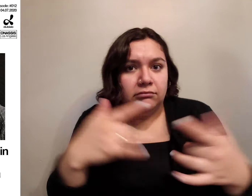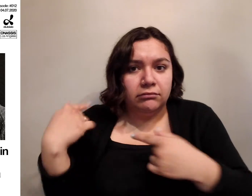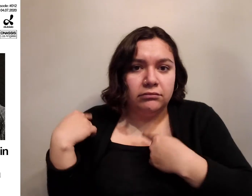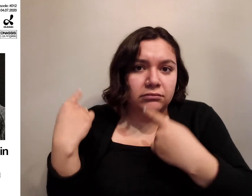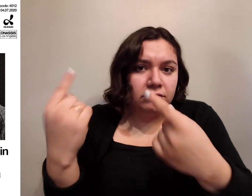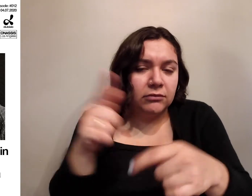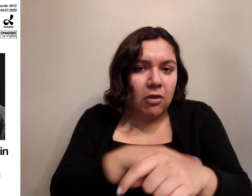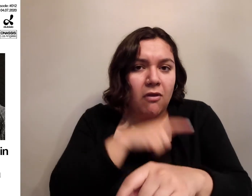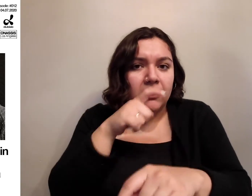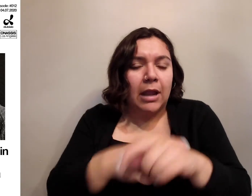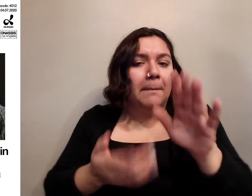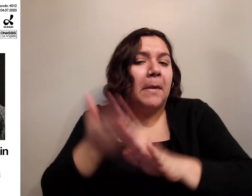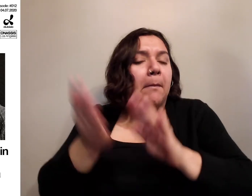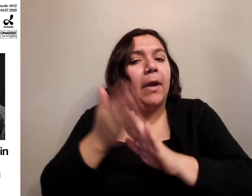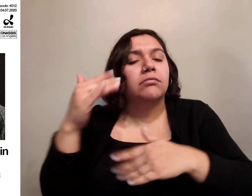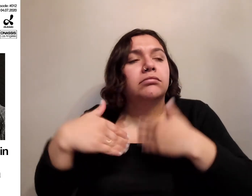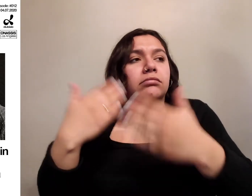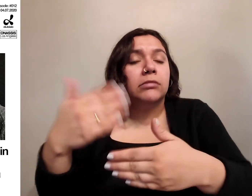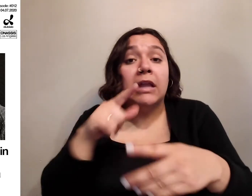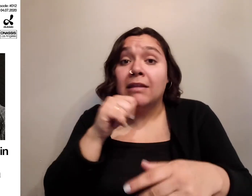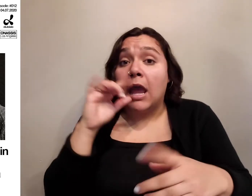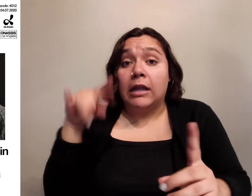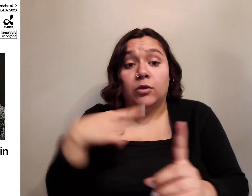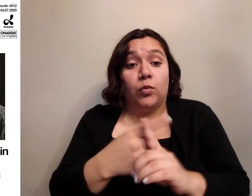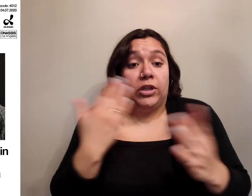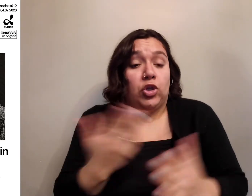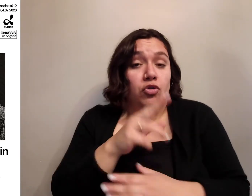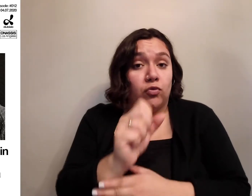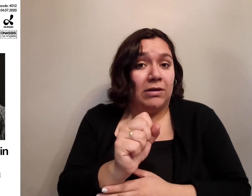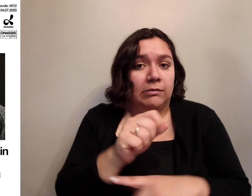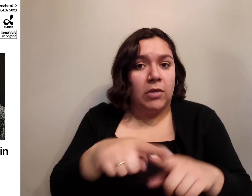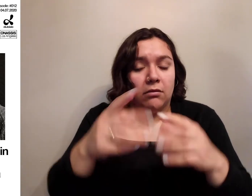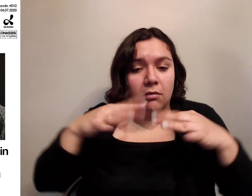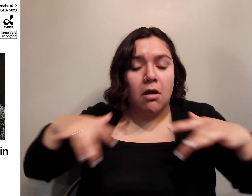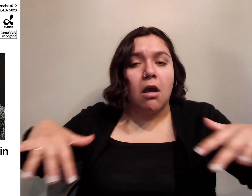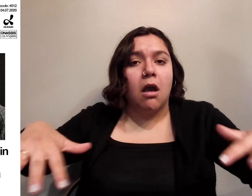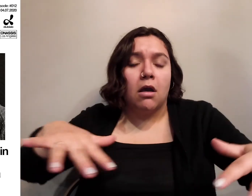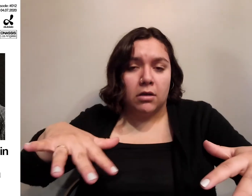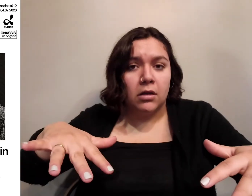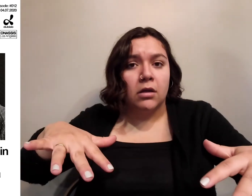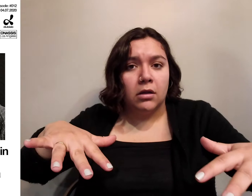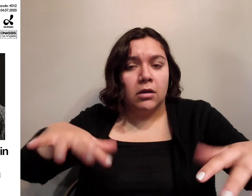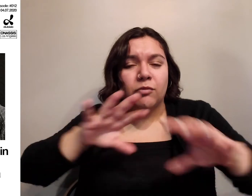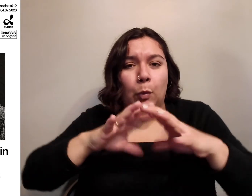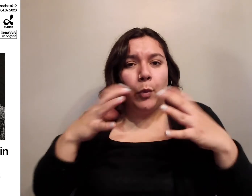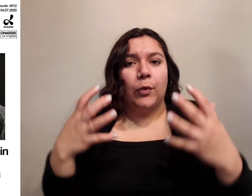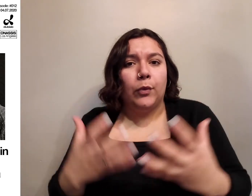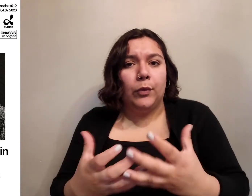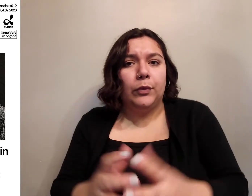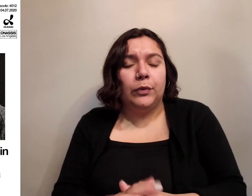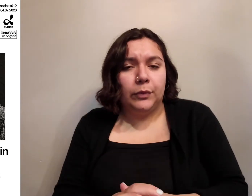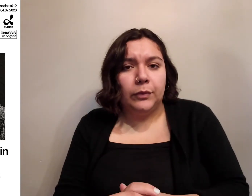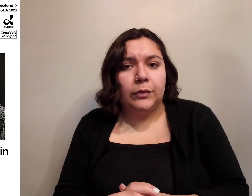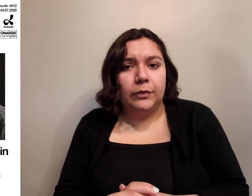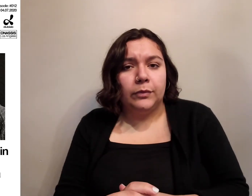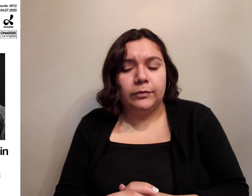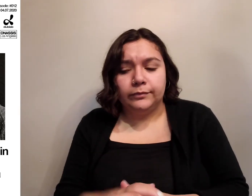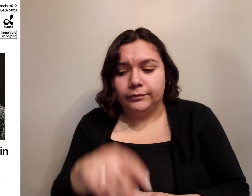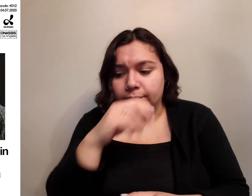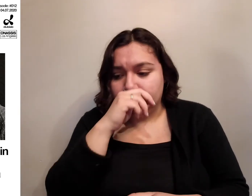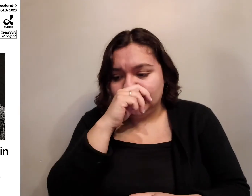conducted, not just in the United States by any means, but around the world. And